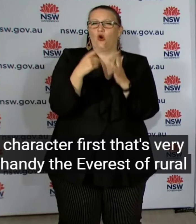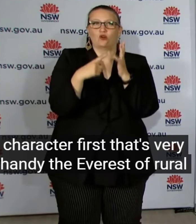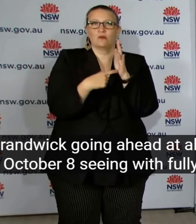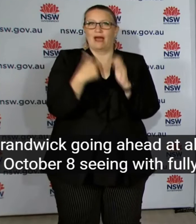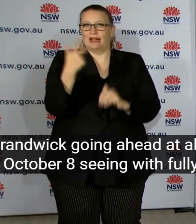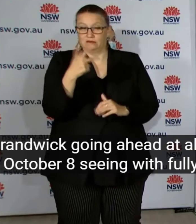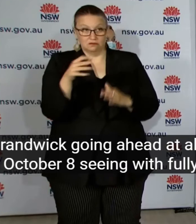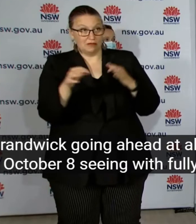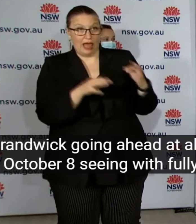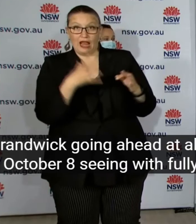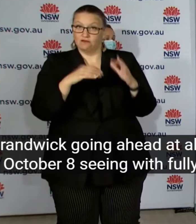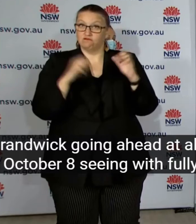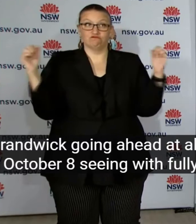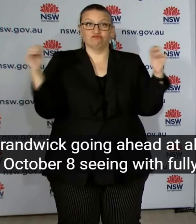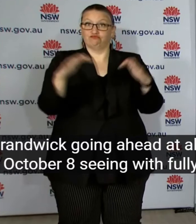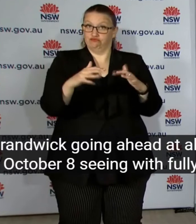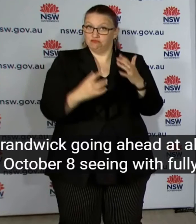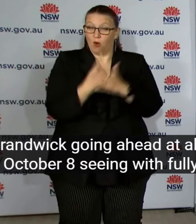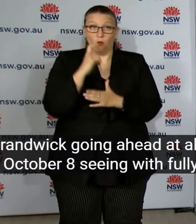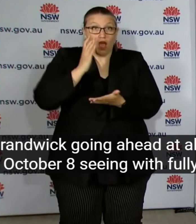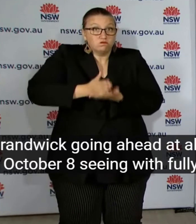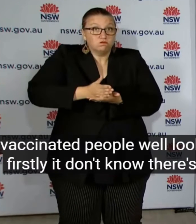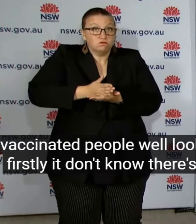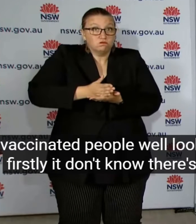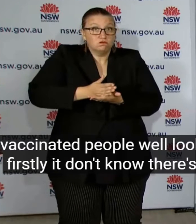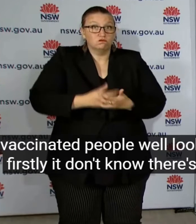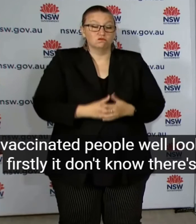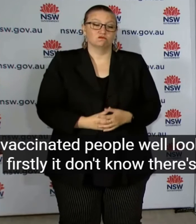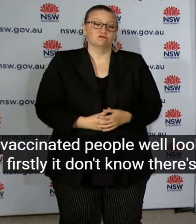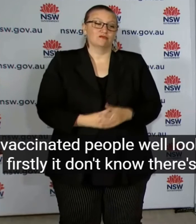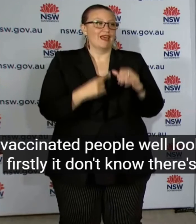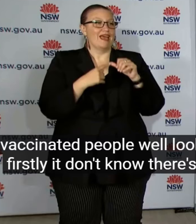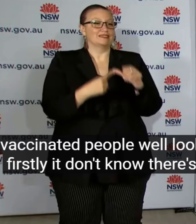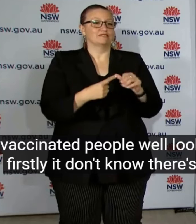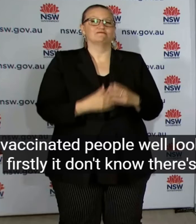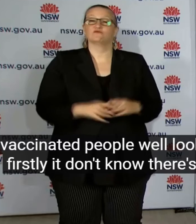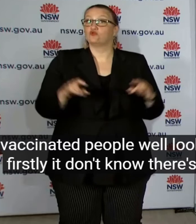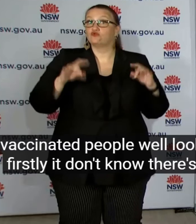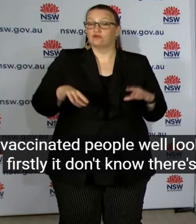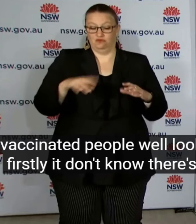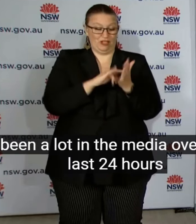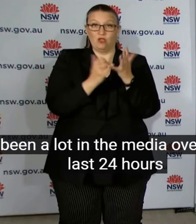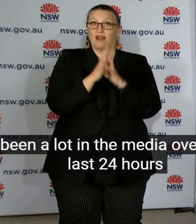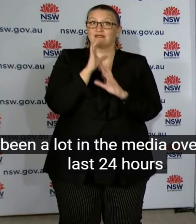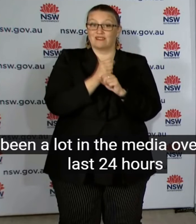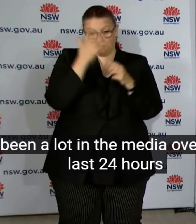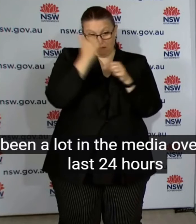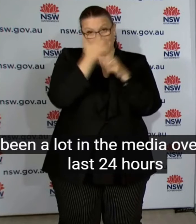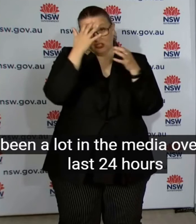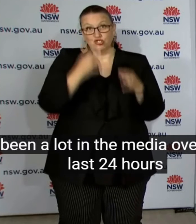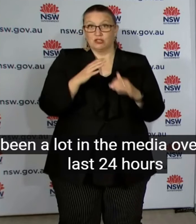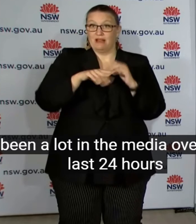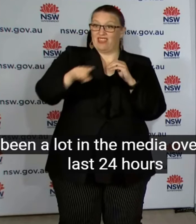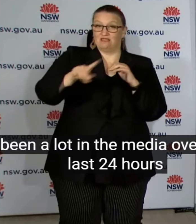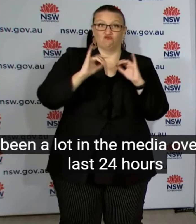I know there's been a lot in the media over the last 24 hours in relation to the Everest. I can tell you there's been no decision by the government about the Everest. If